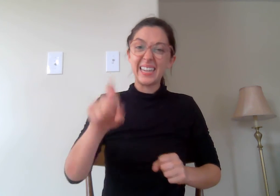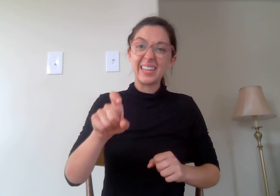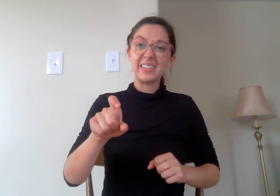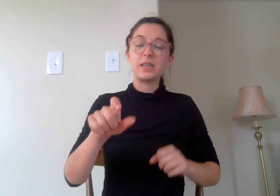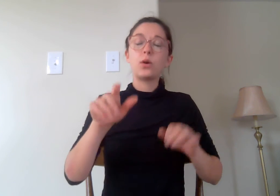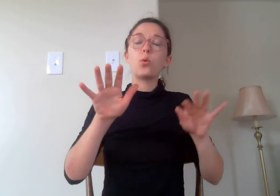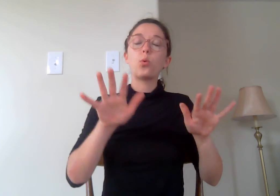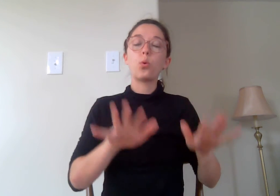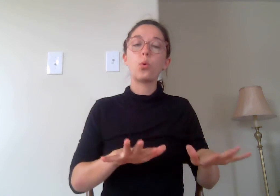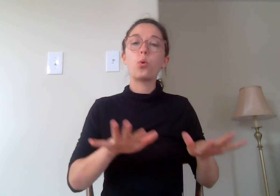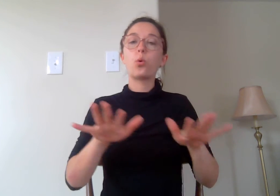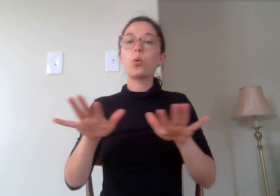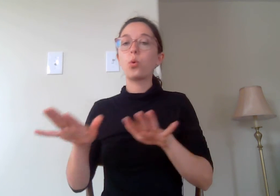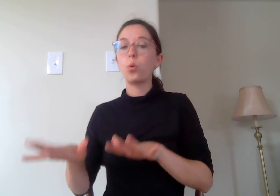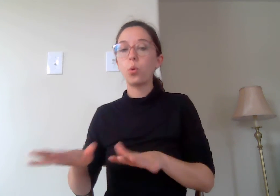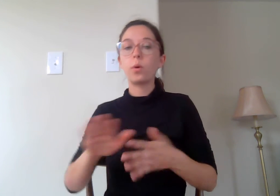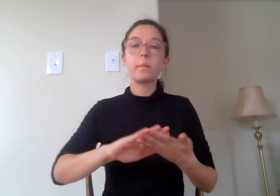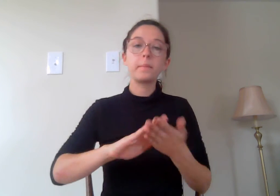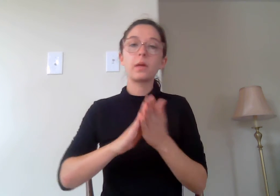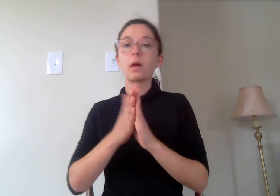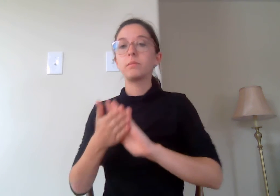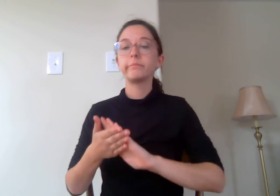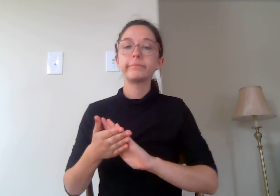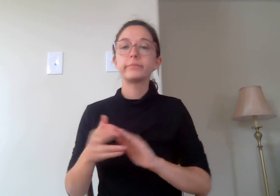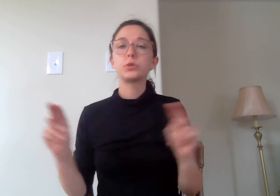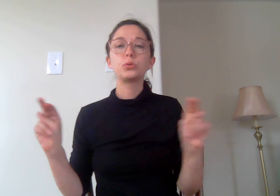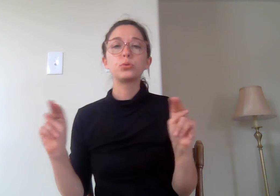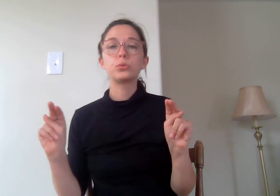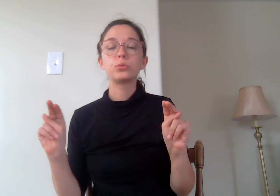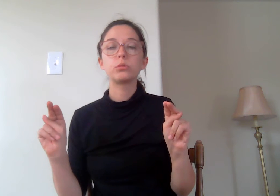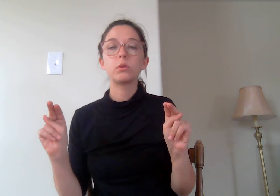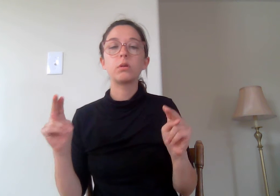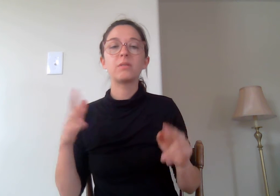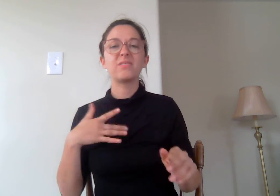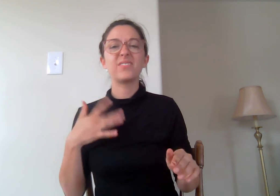edge, not be hypervigilant constantly, just waiting for the next one to come along.